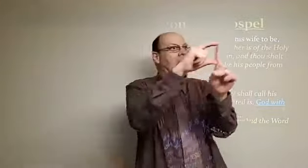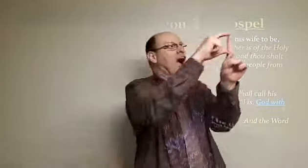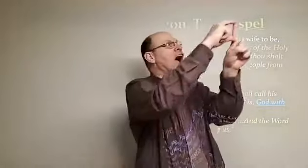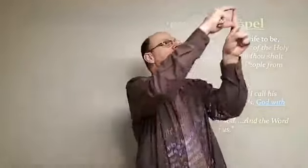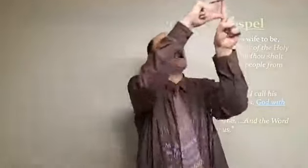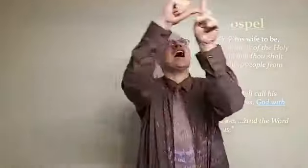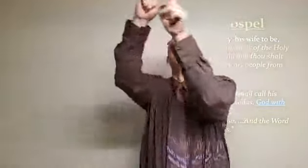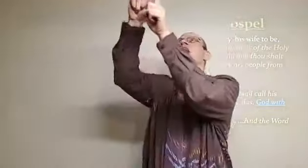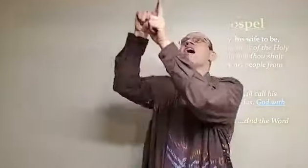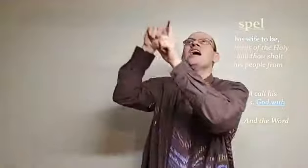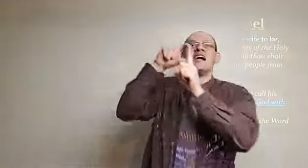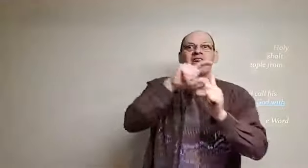he is the word